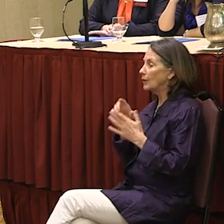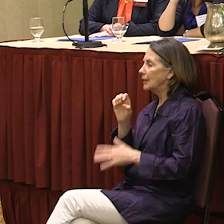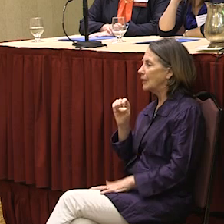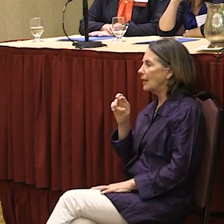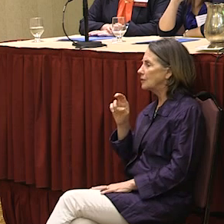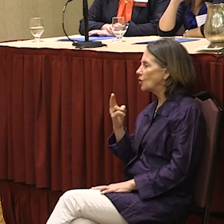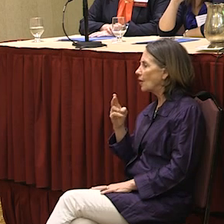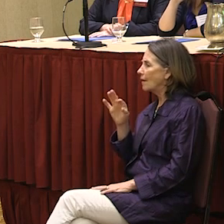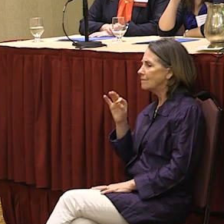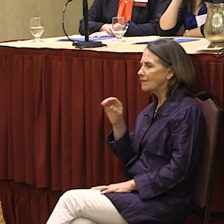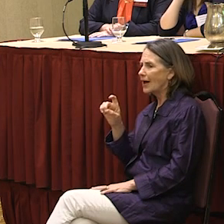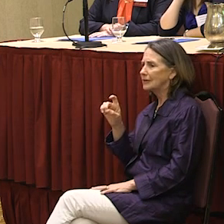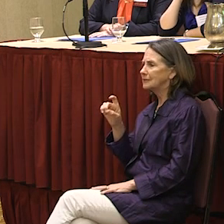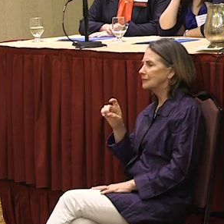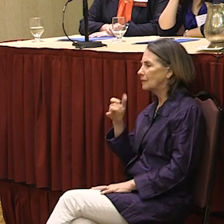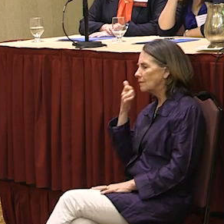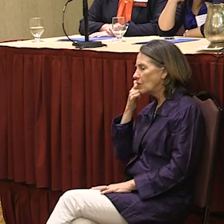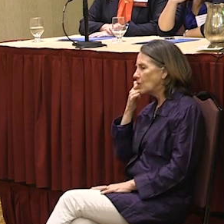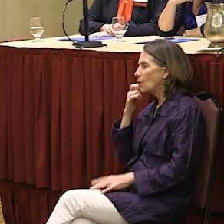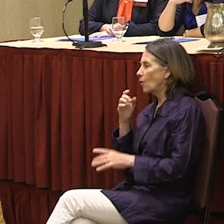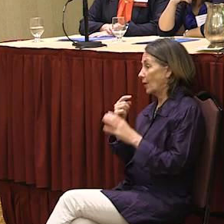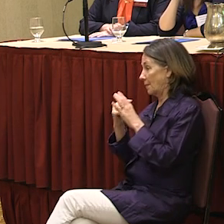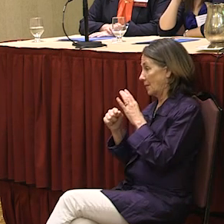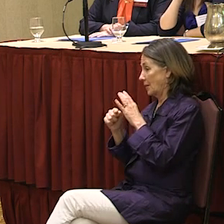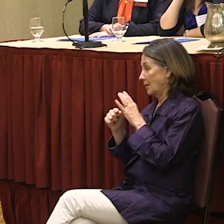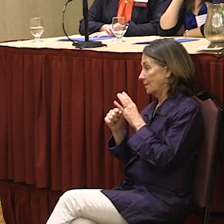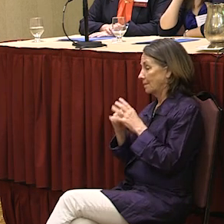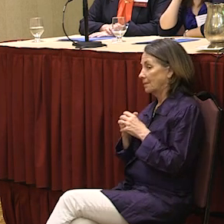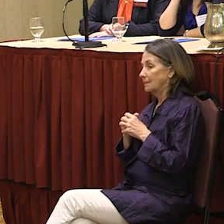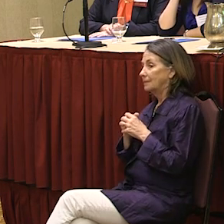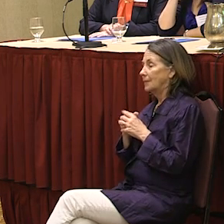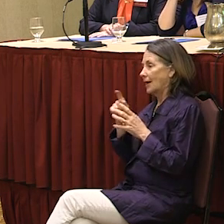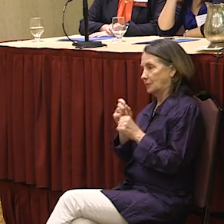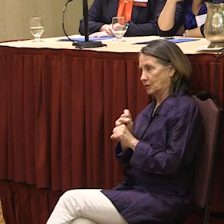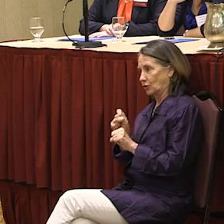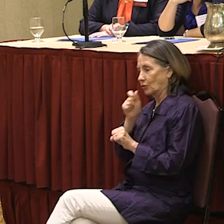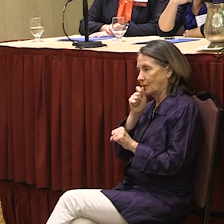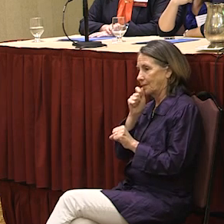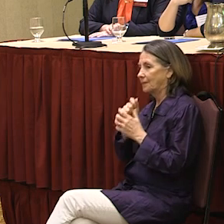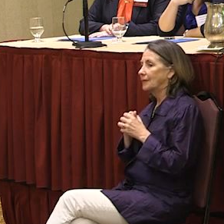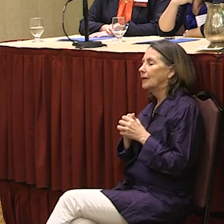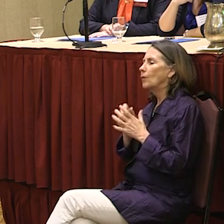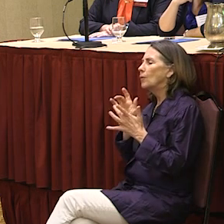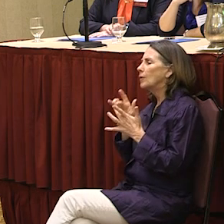EHR, your fax, phone, or a secure email, as long as the method is secure. And we will contact your patient and assess their needs. We're